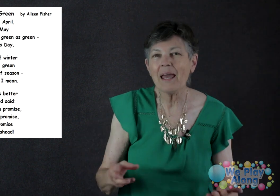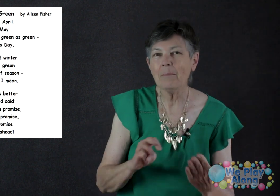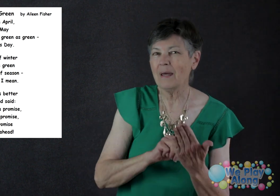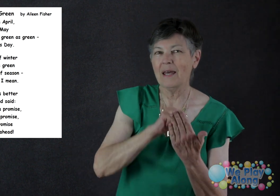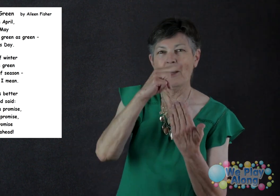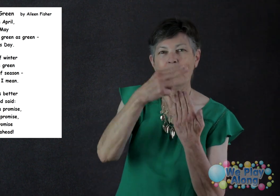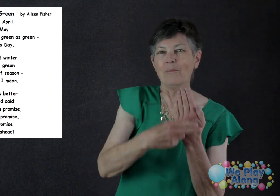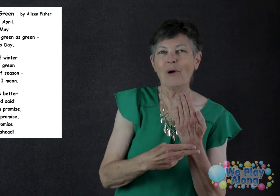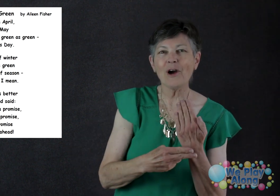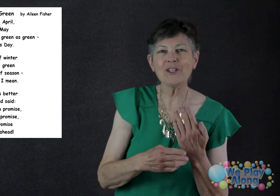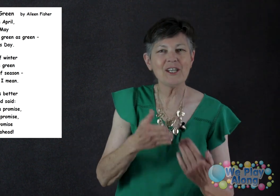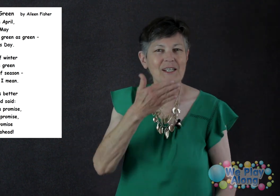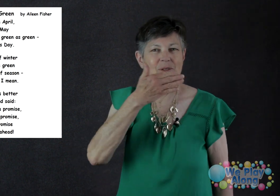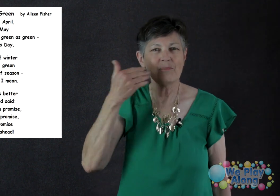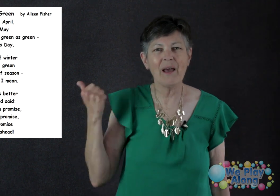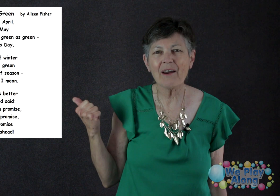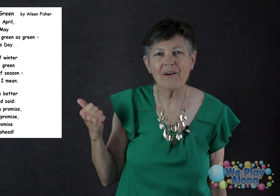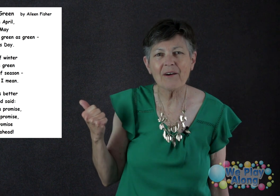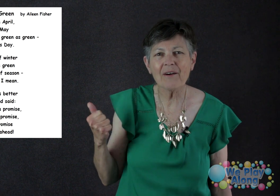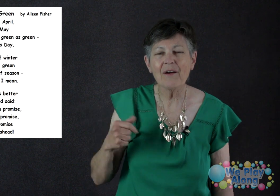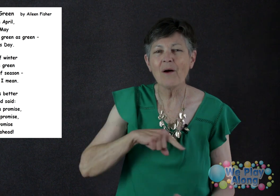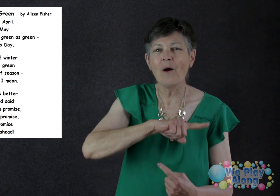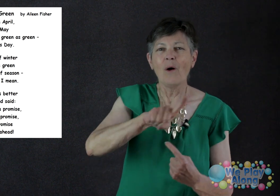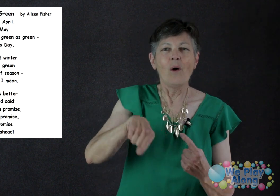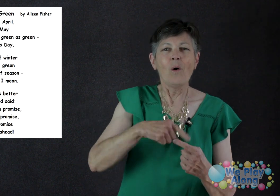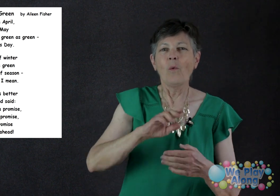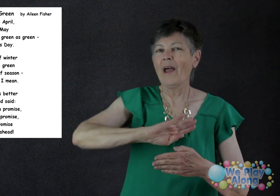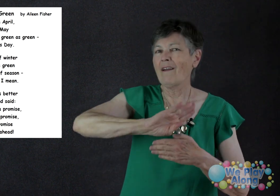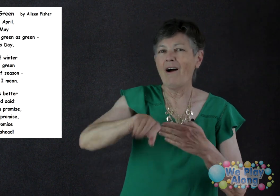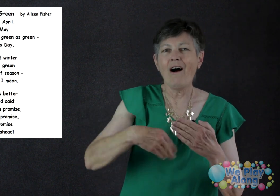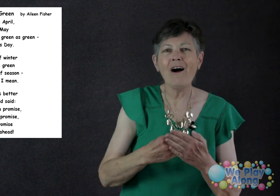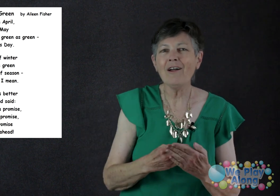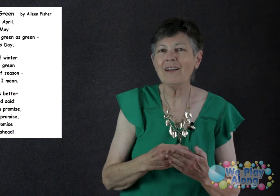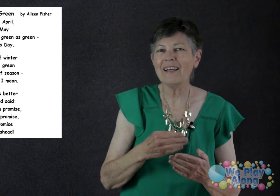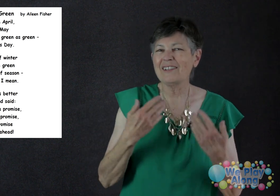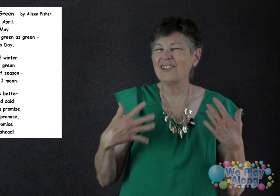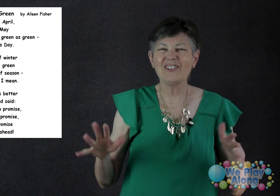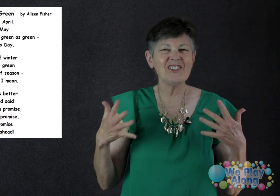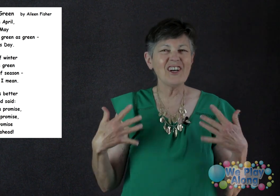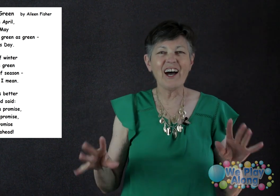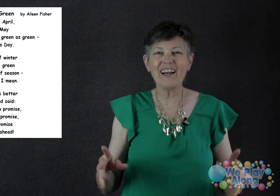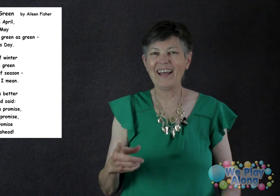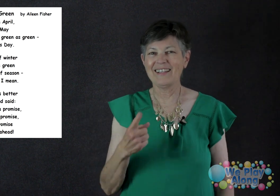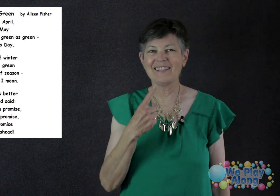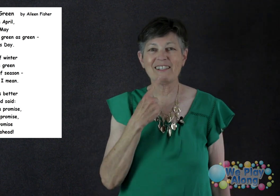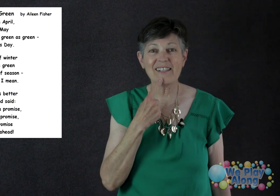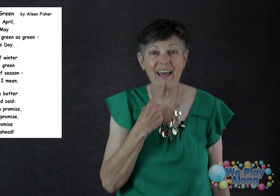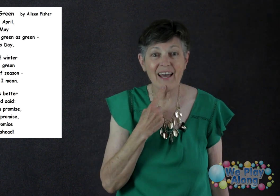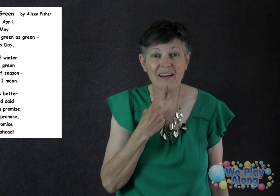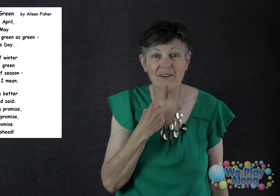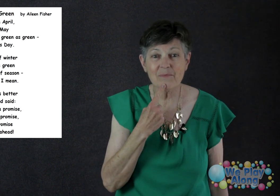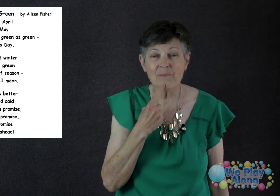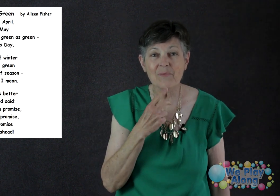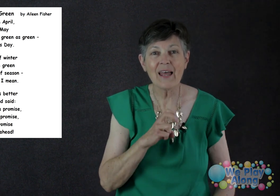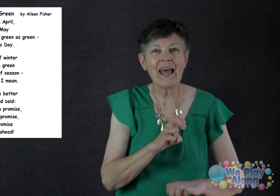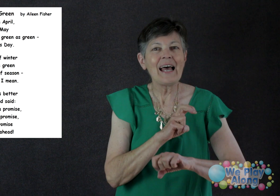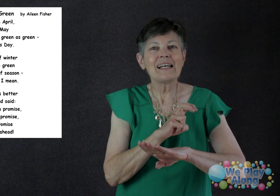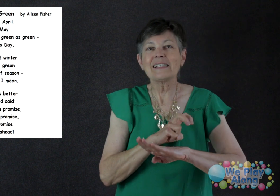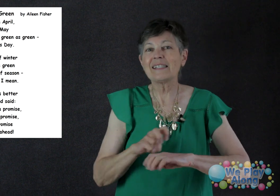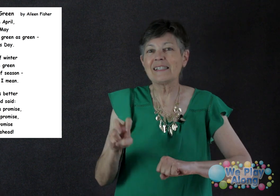maybe March is better when all is done and said.